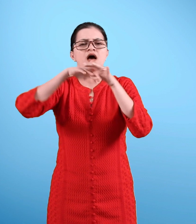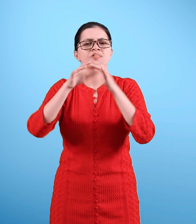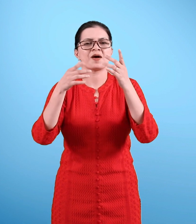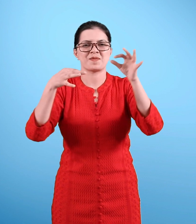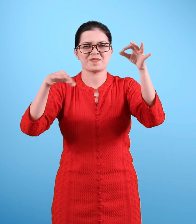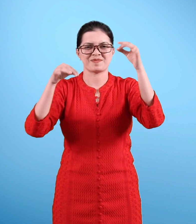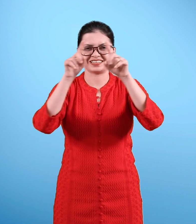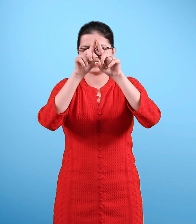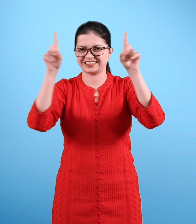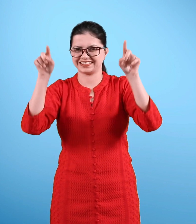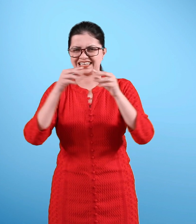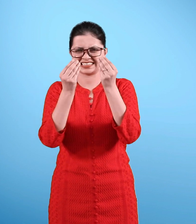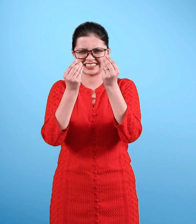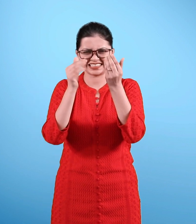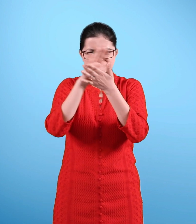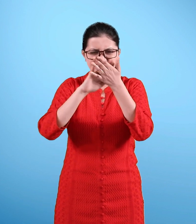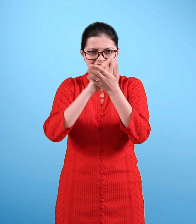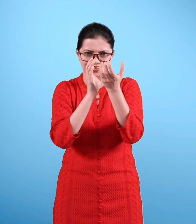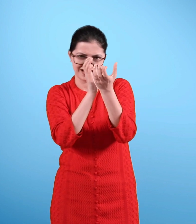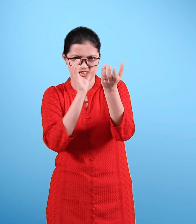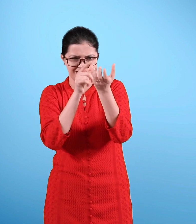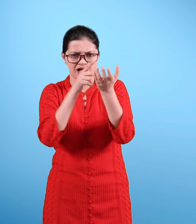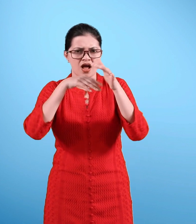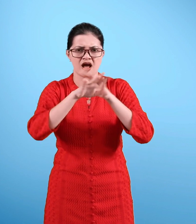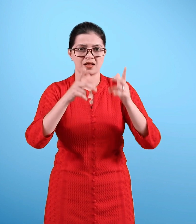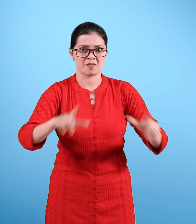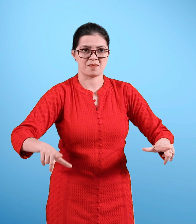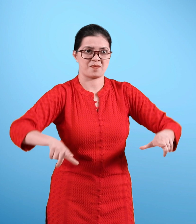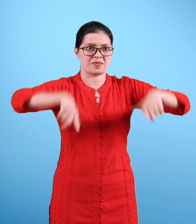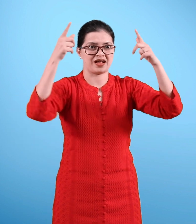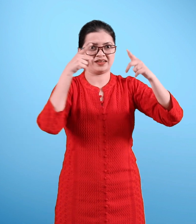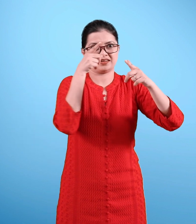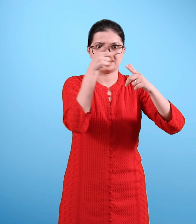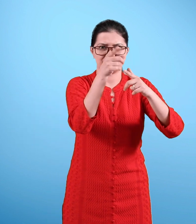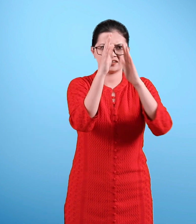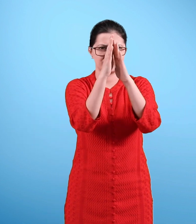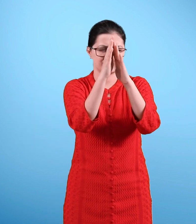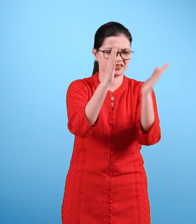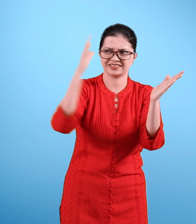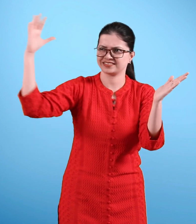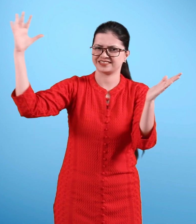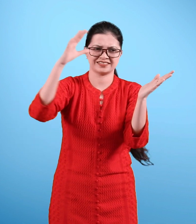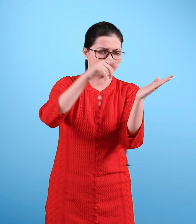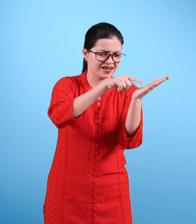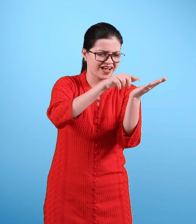Move the smaller box forward or backward till you get a picture on the tracing paper pasted at the other